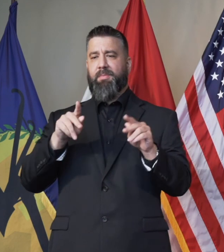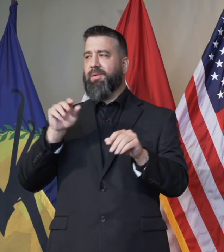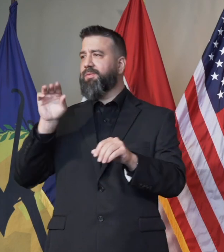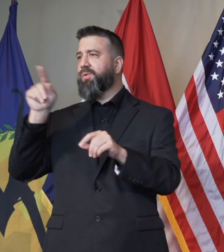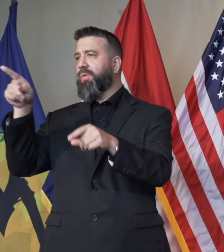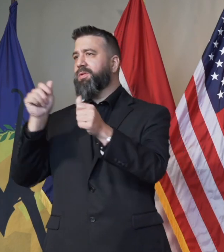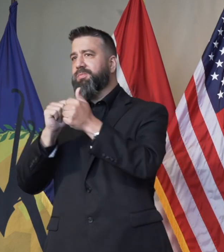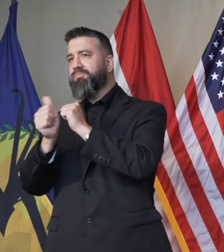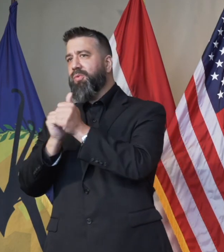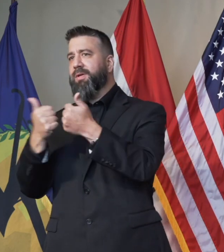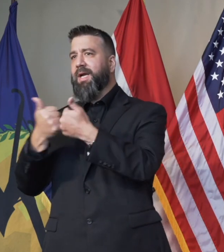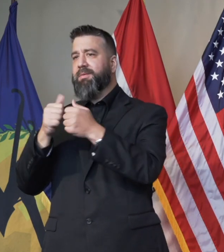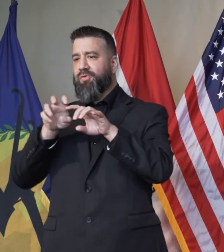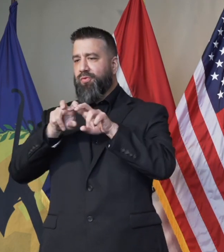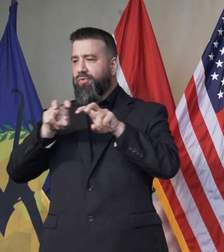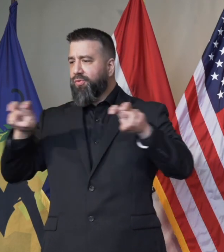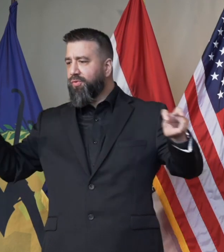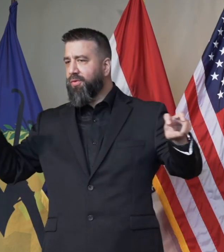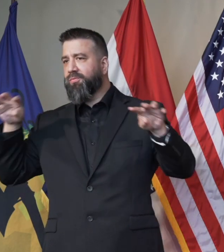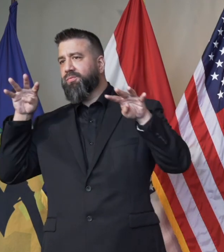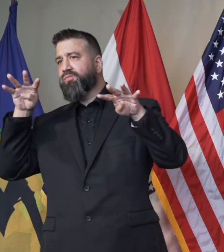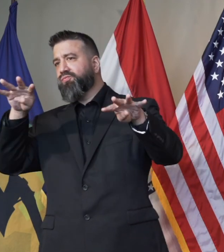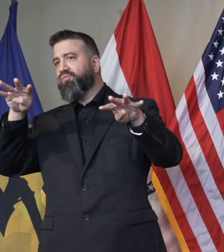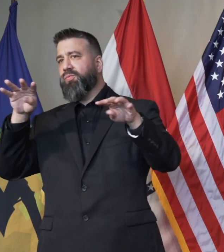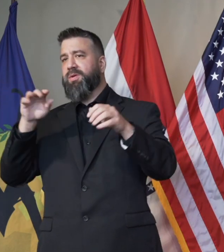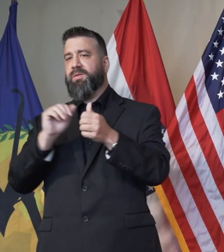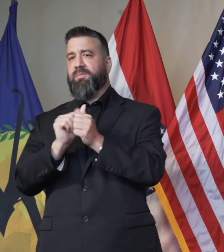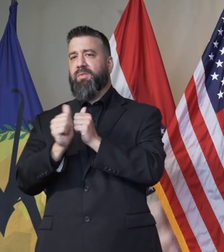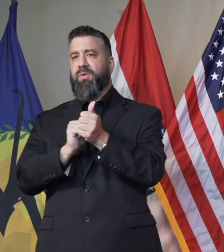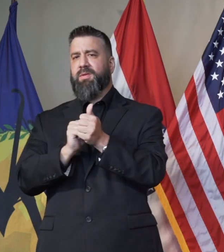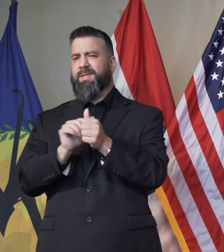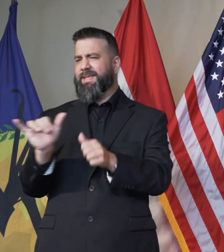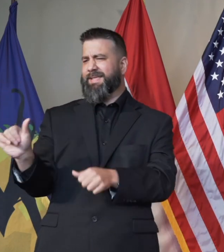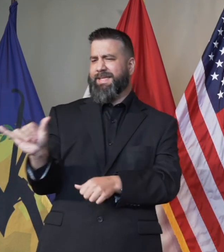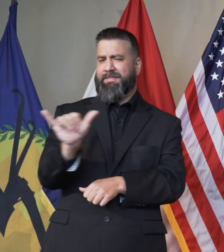game? Are they one and the same?